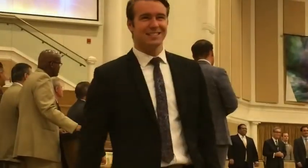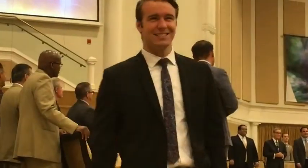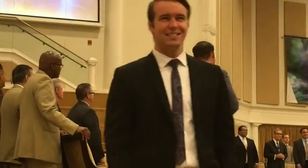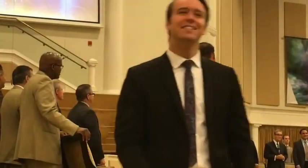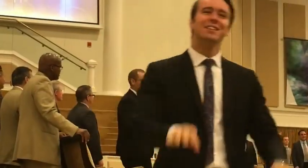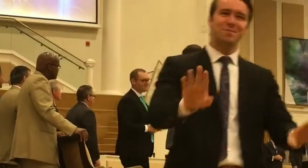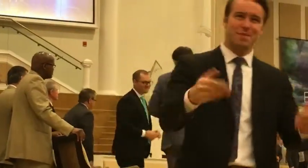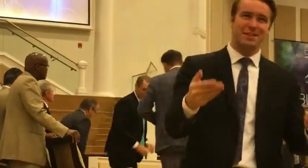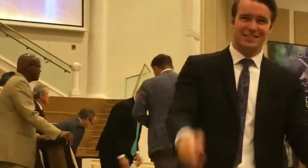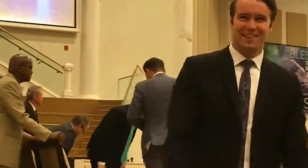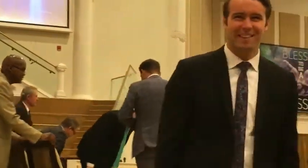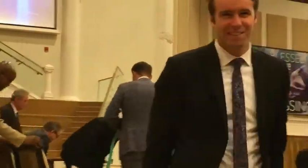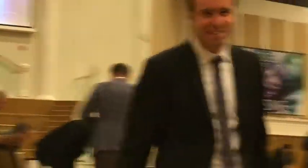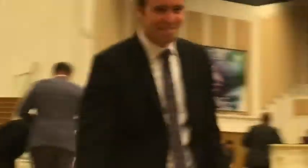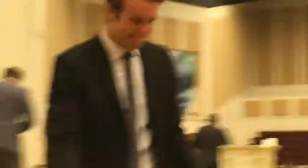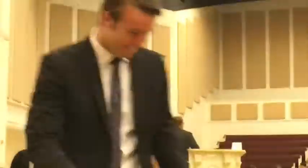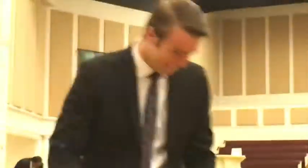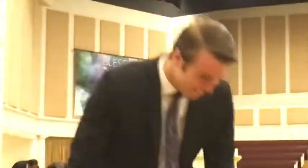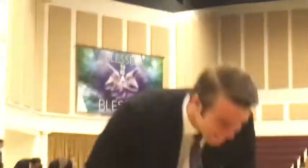Yeah. You may be seated.